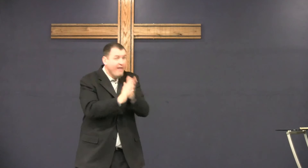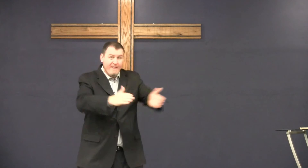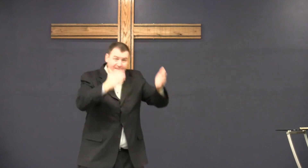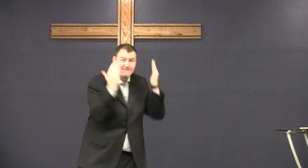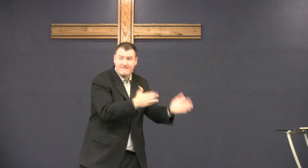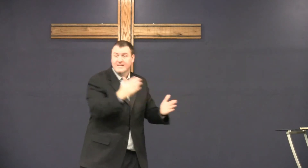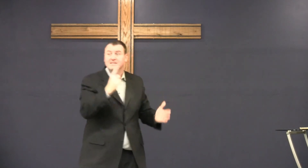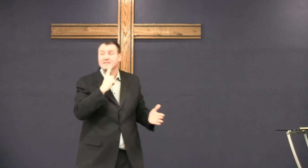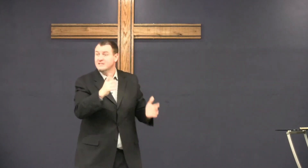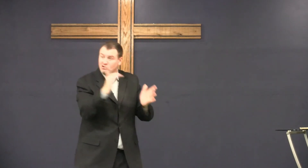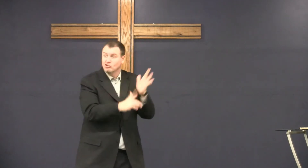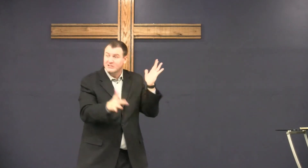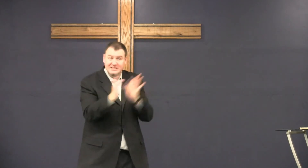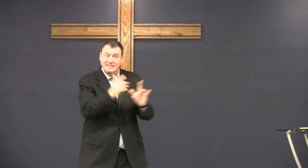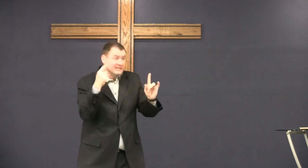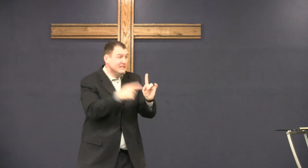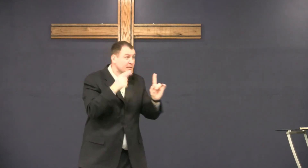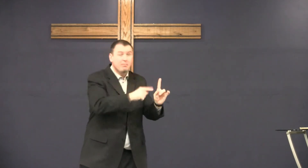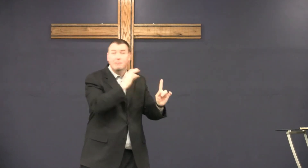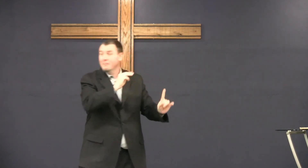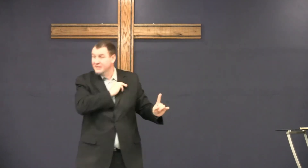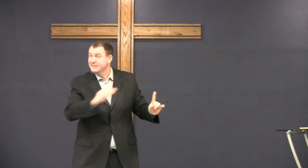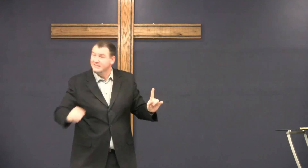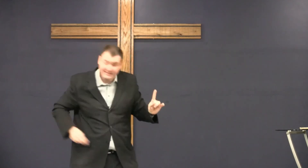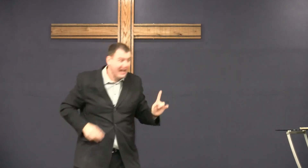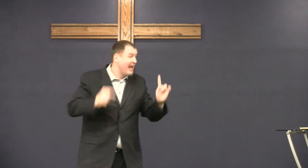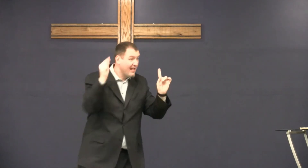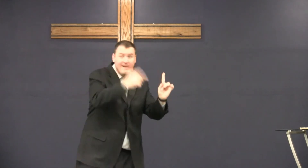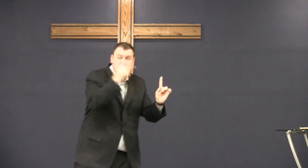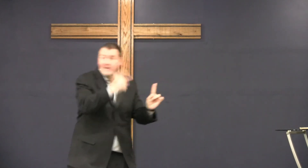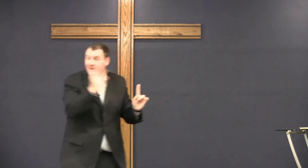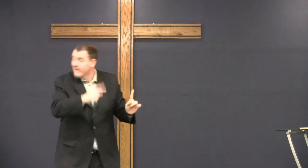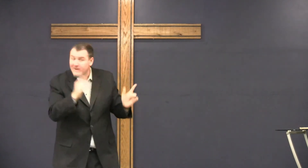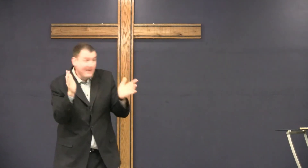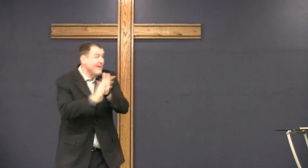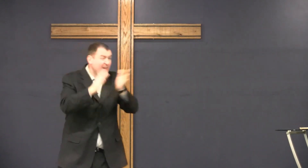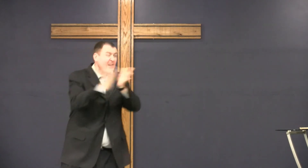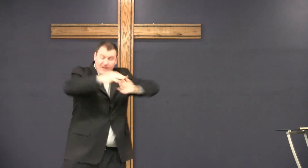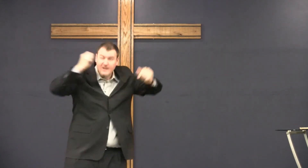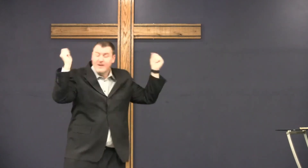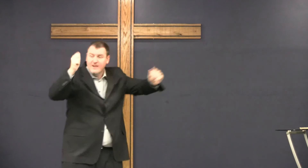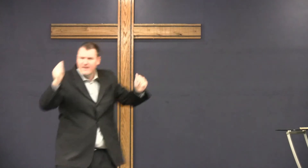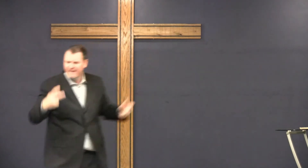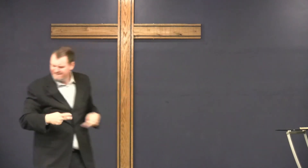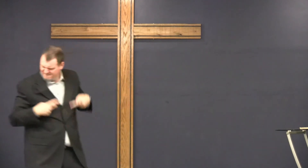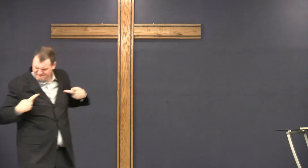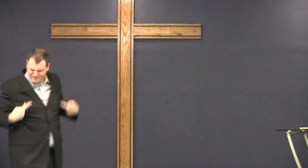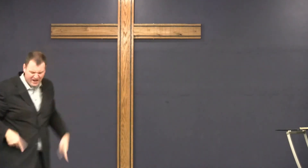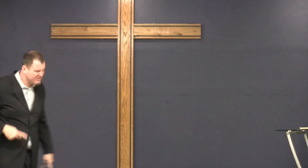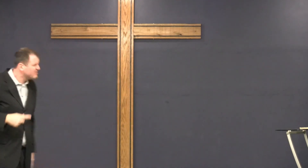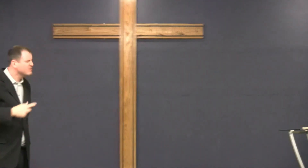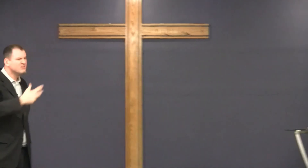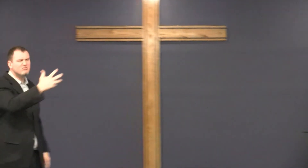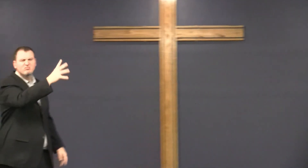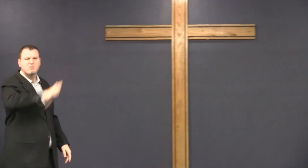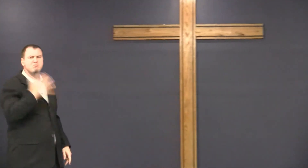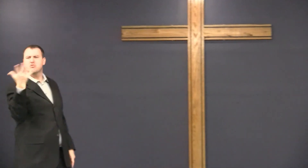Hosanna. This is Jesus. He is the Messiah. And the Pharisees